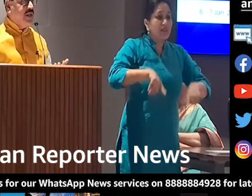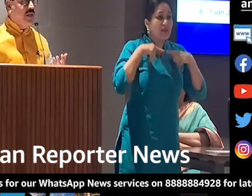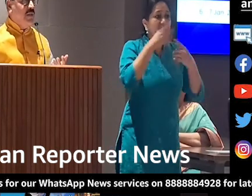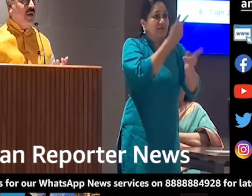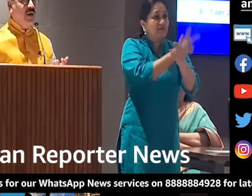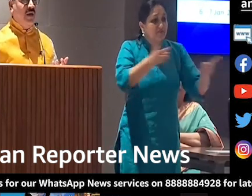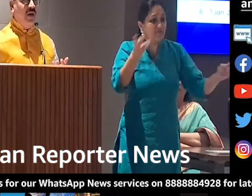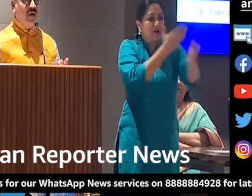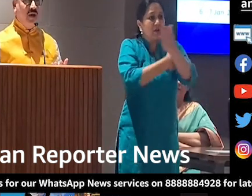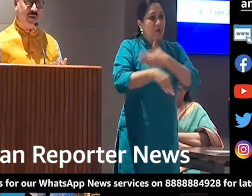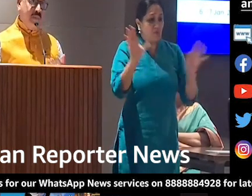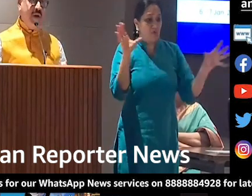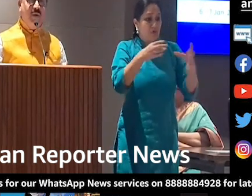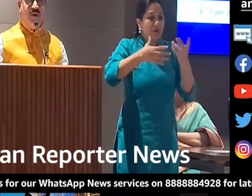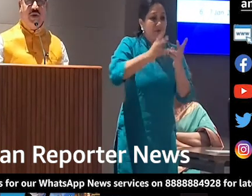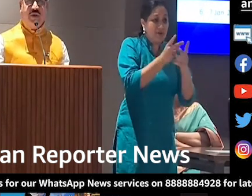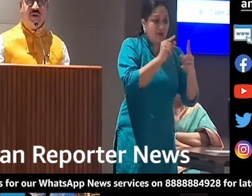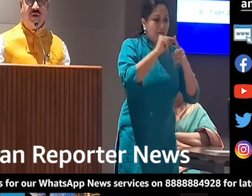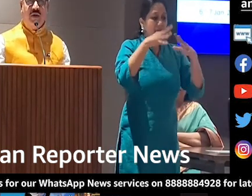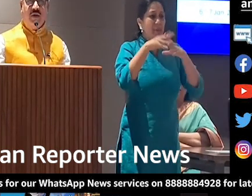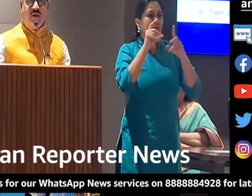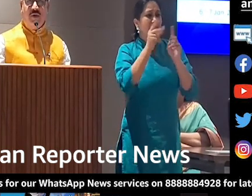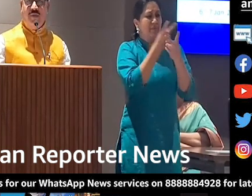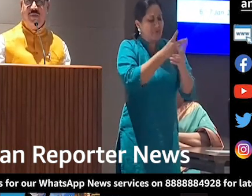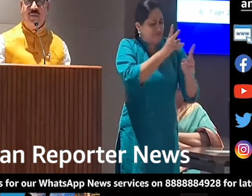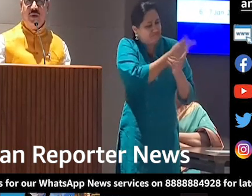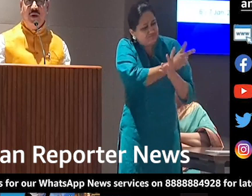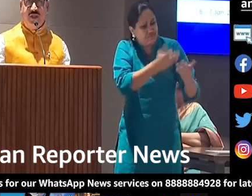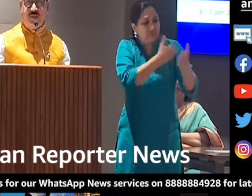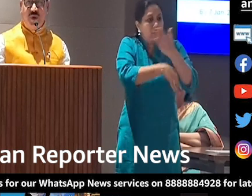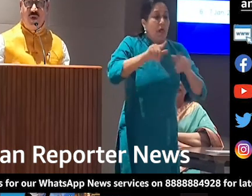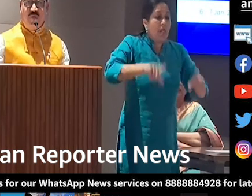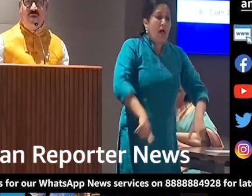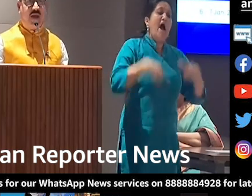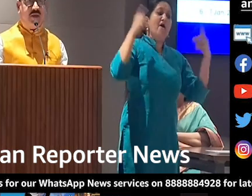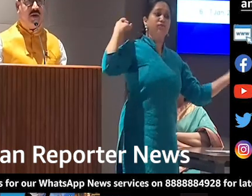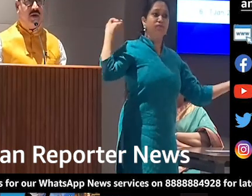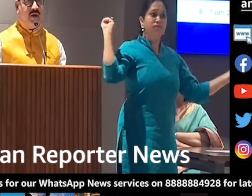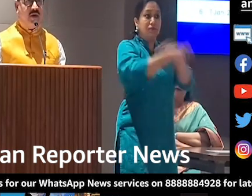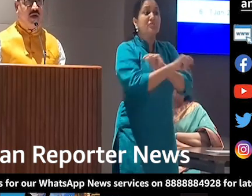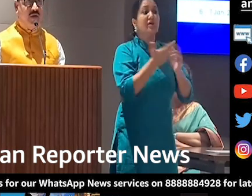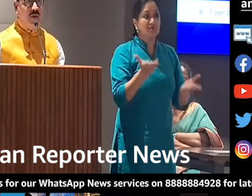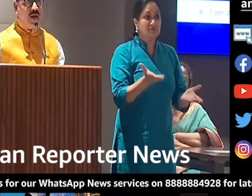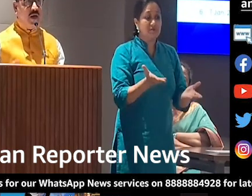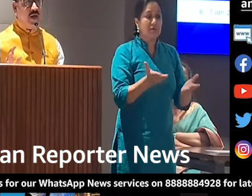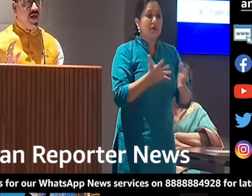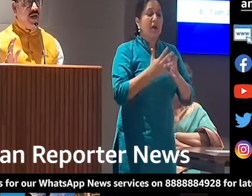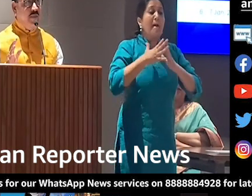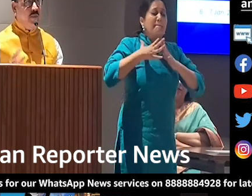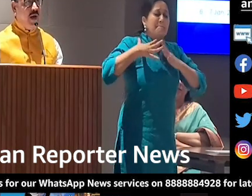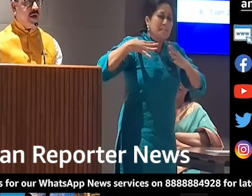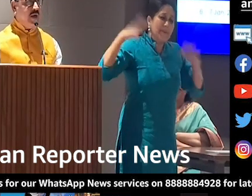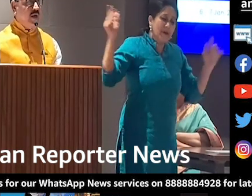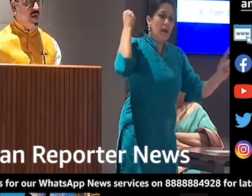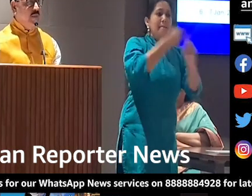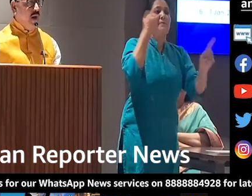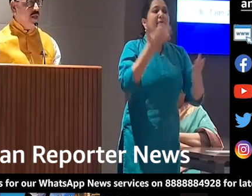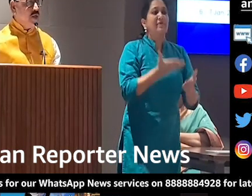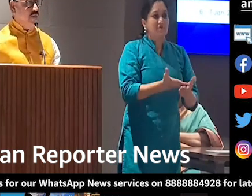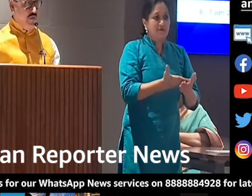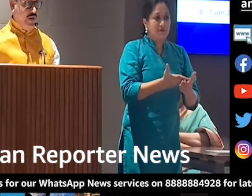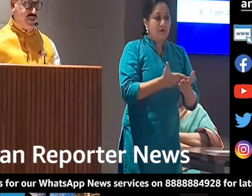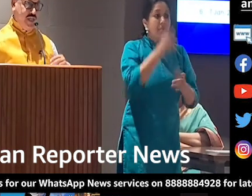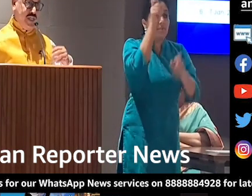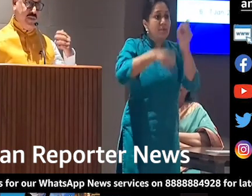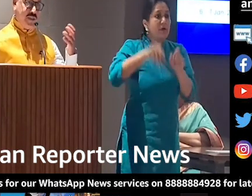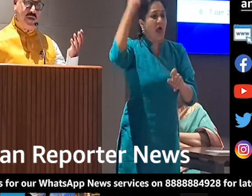the disabled, the PWDs. You know, it's because of that it will make a great impact in the minds